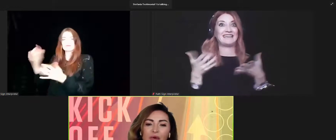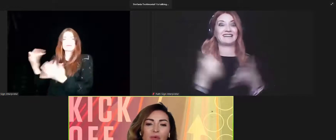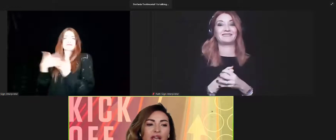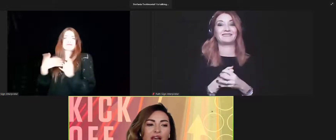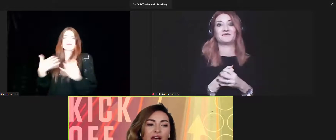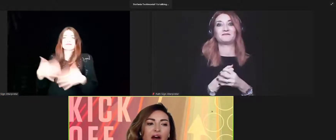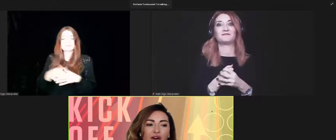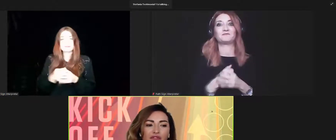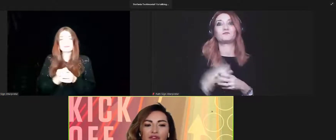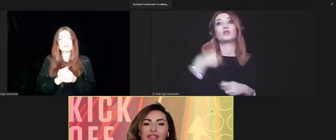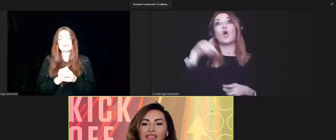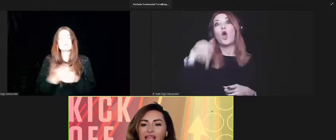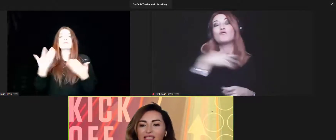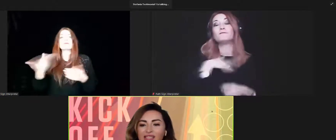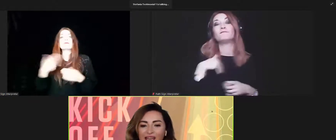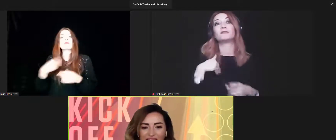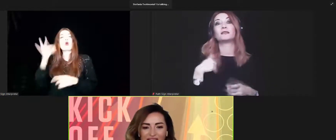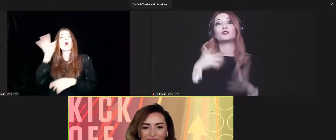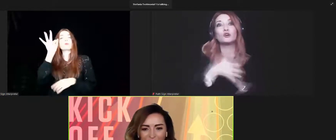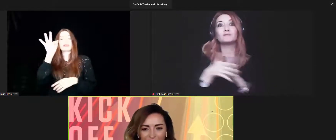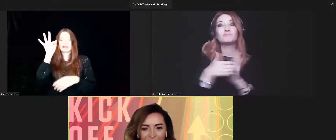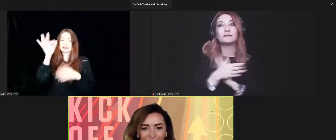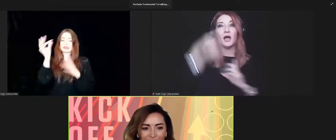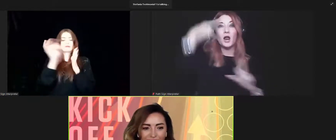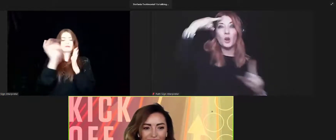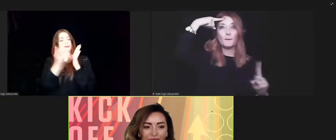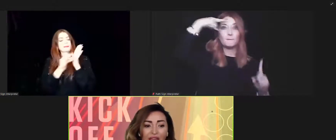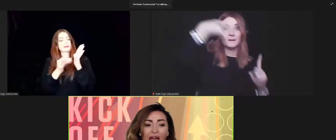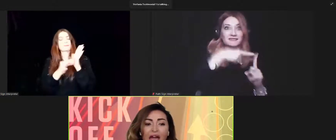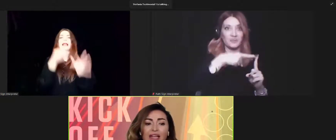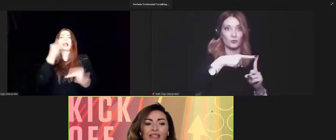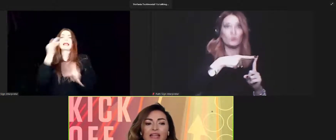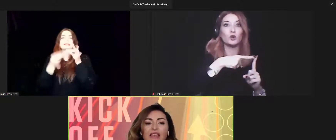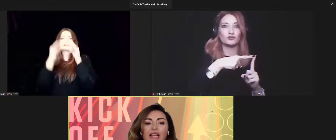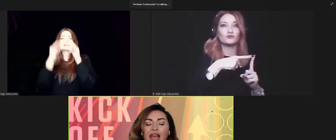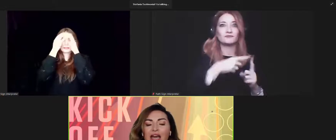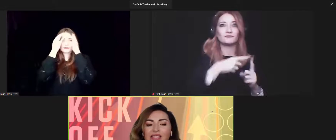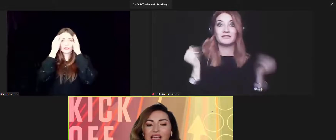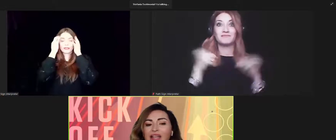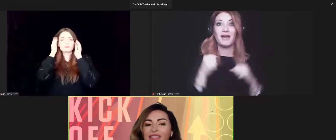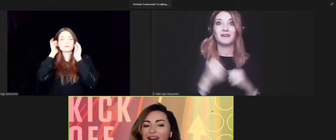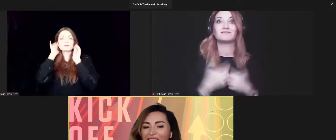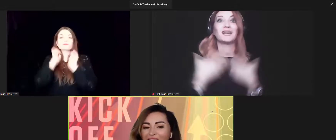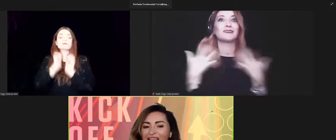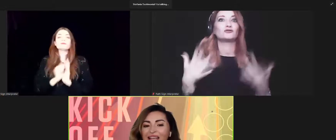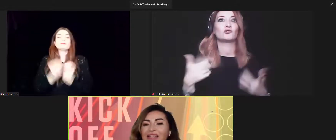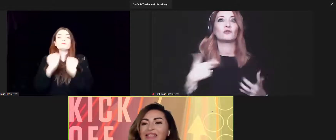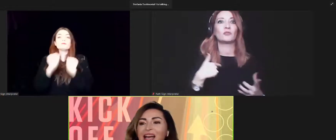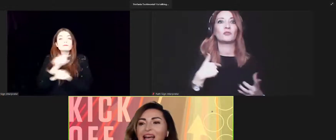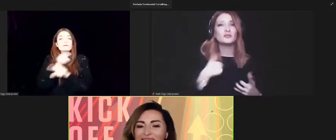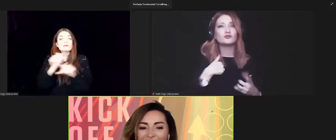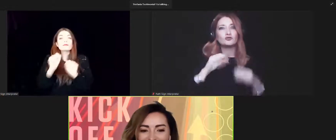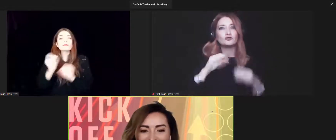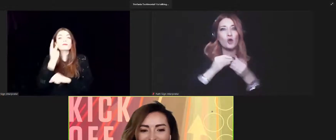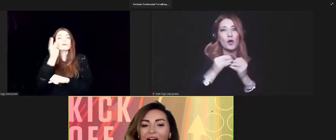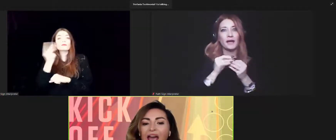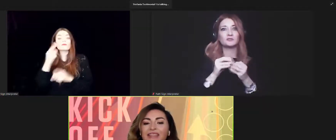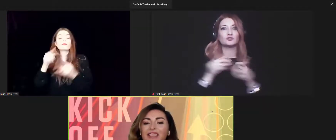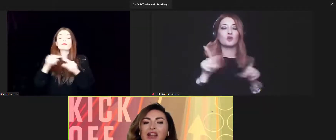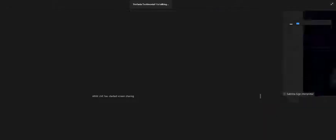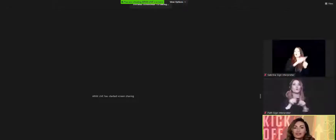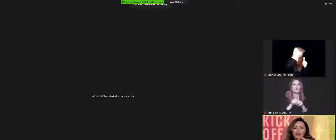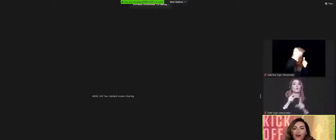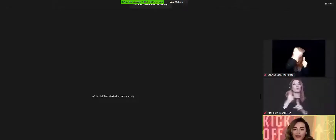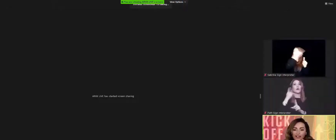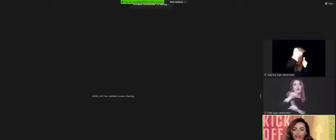created the wheel of success. And let's underline success